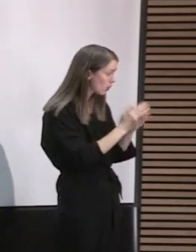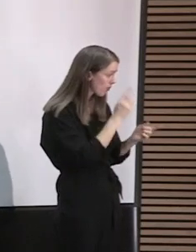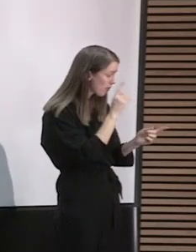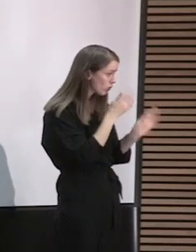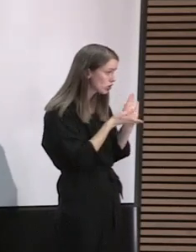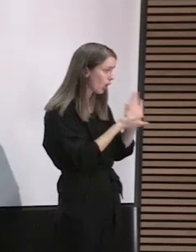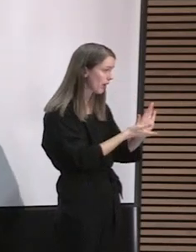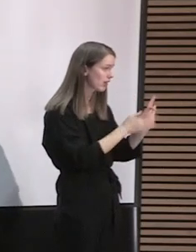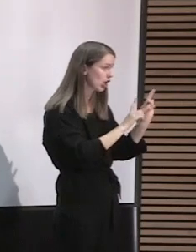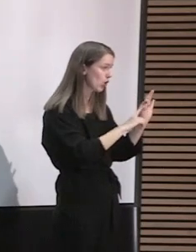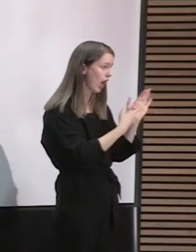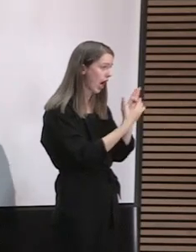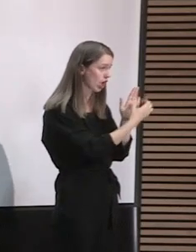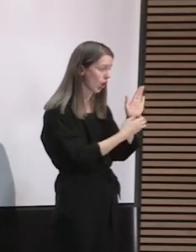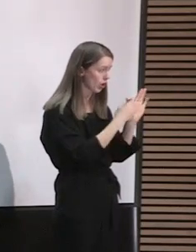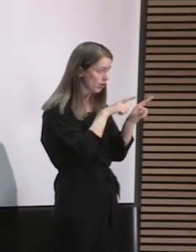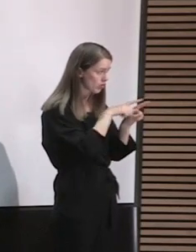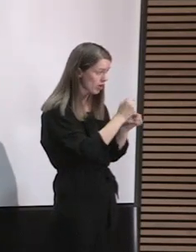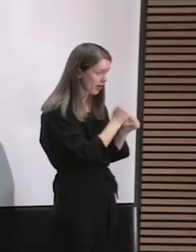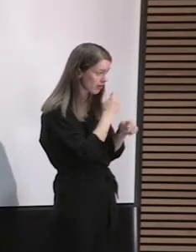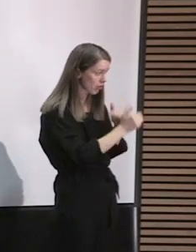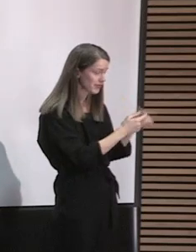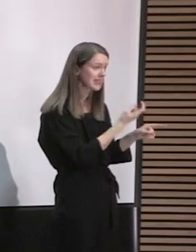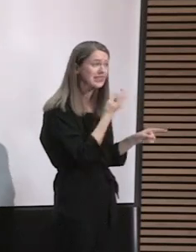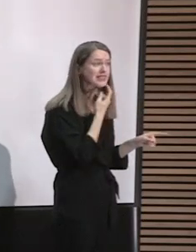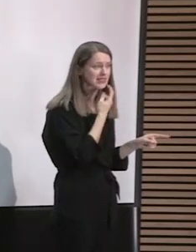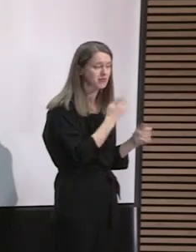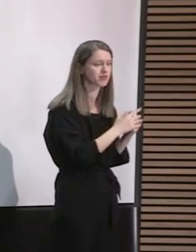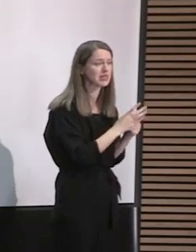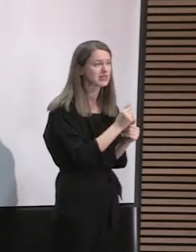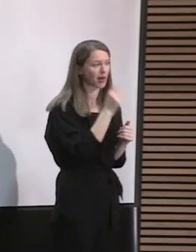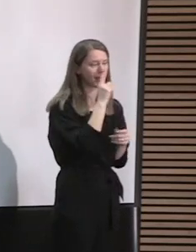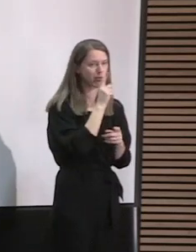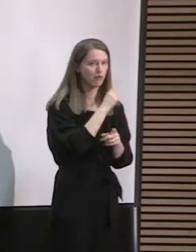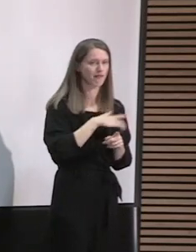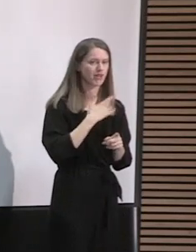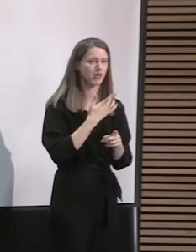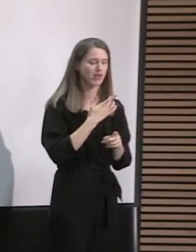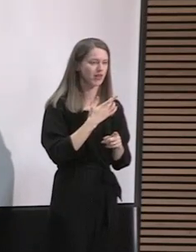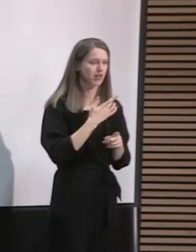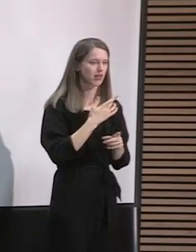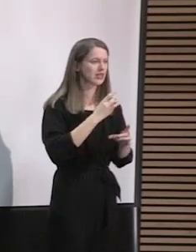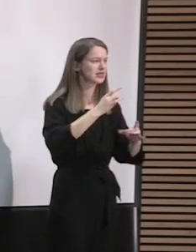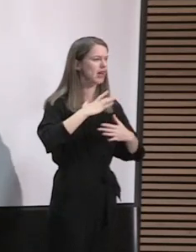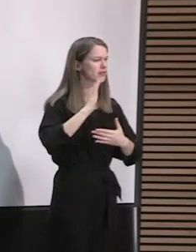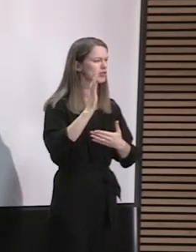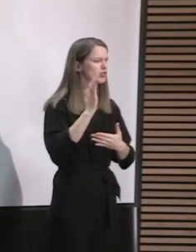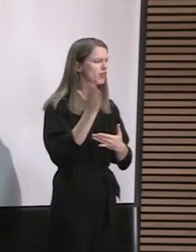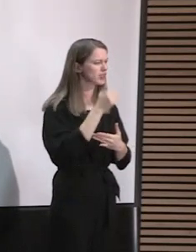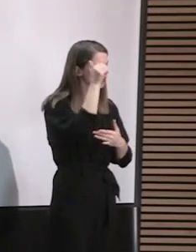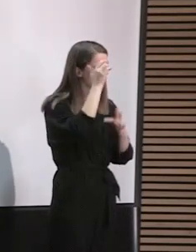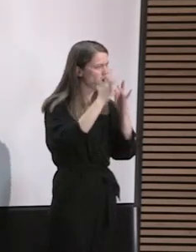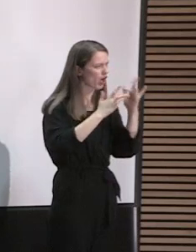are displaying the QR codes. We've tried to make that process as easy as possible. Some people find the self-service kiosk, that's available